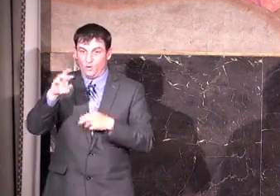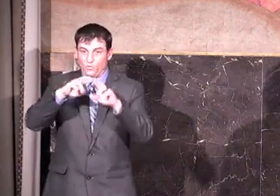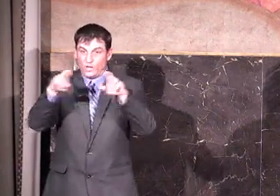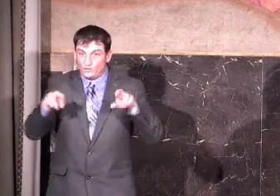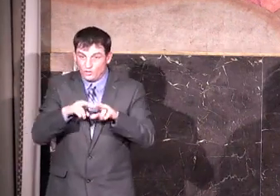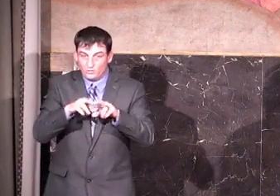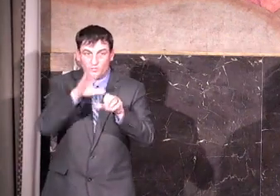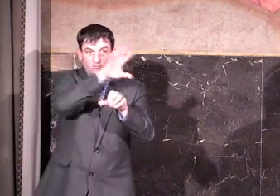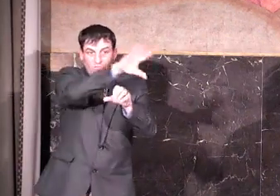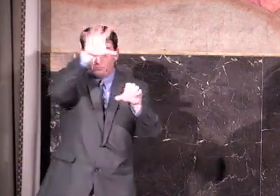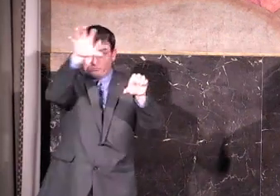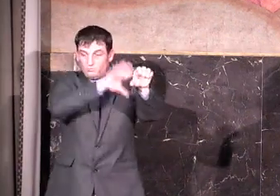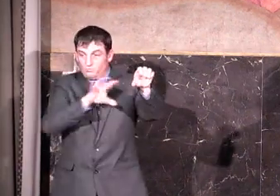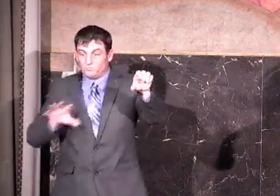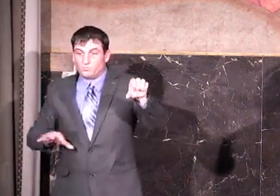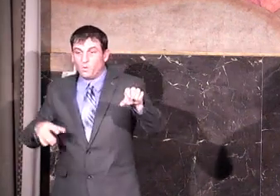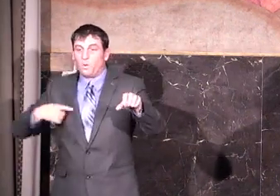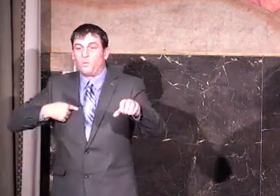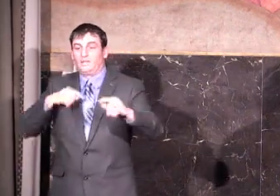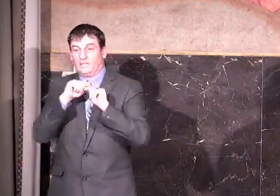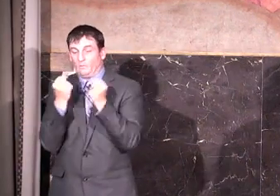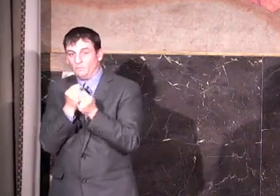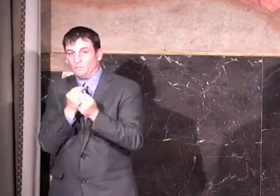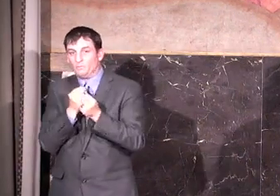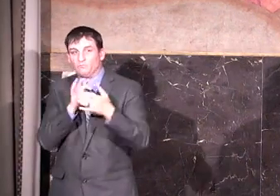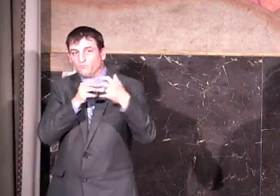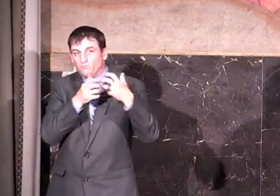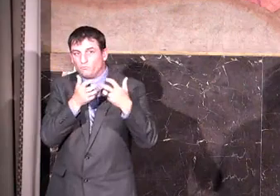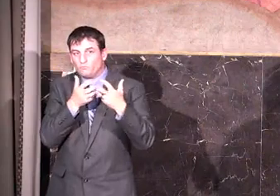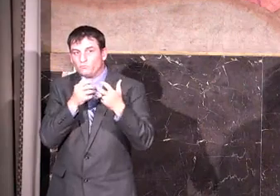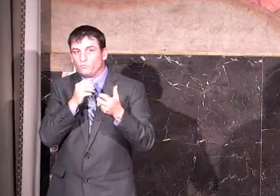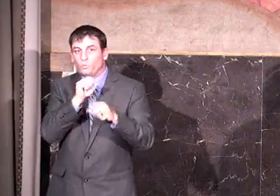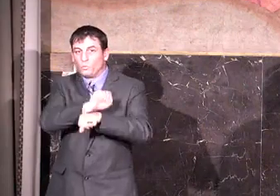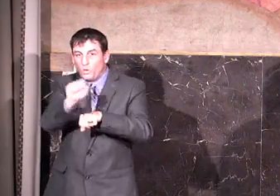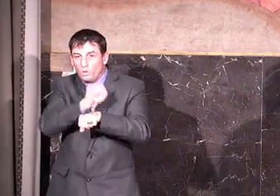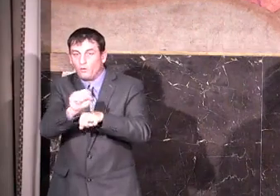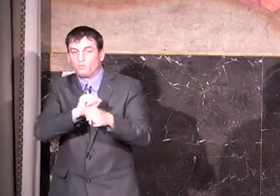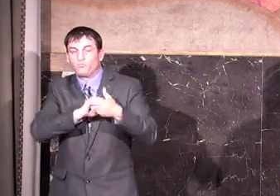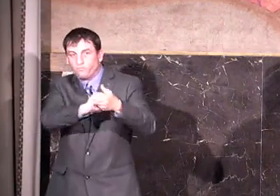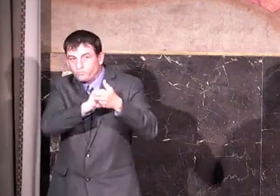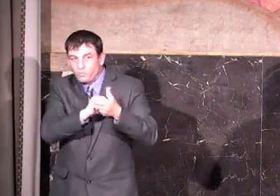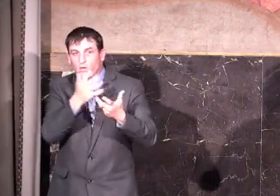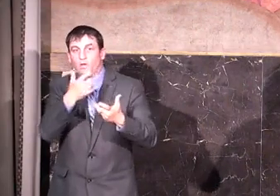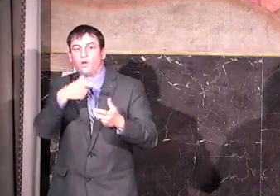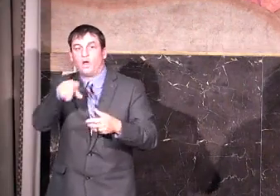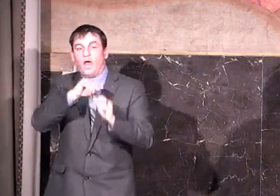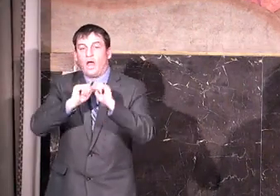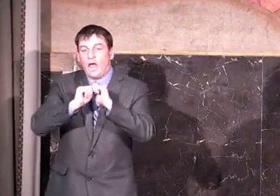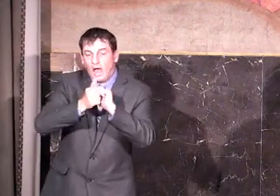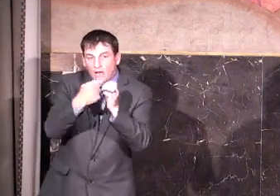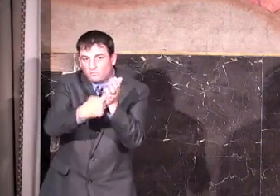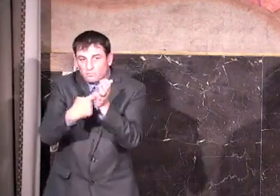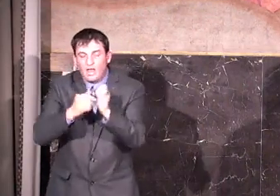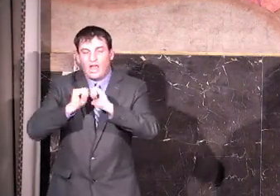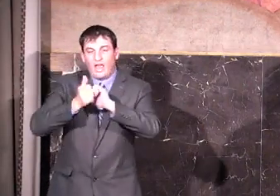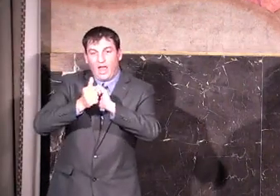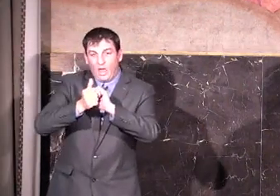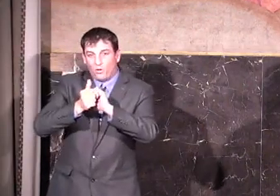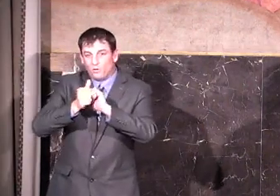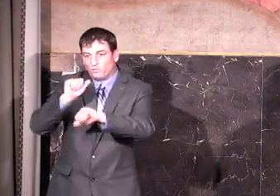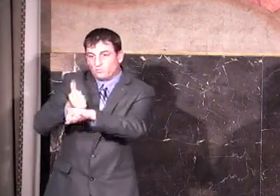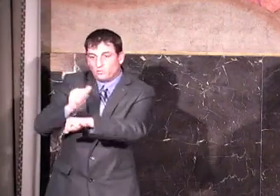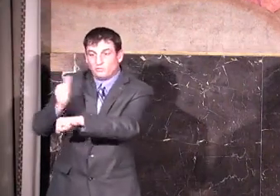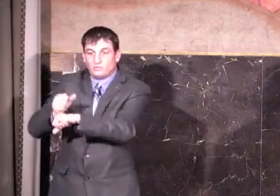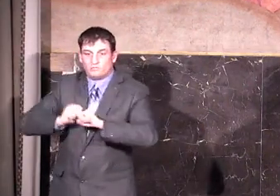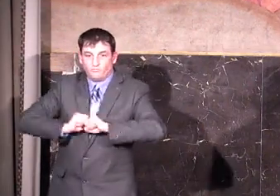nursing homes as well as long-term care facilities and even local prisons and jails to talk about how do we get that testing